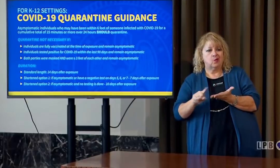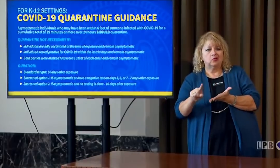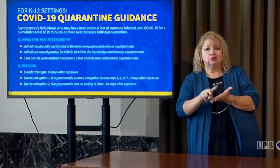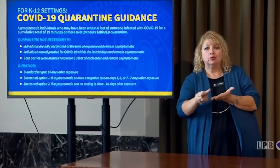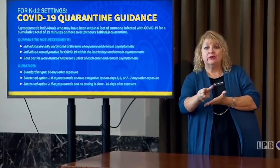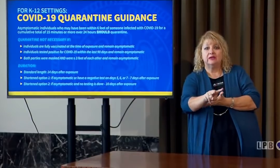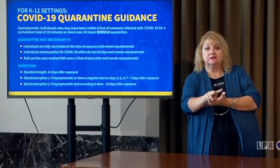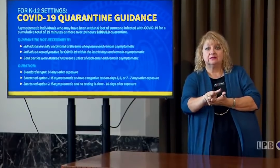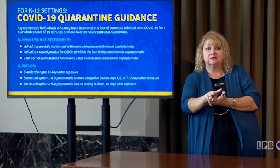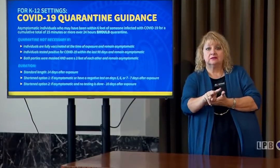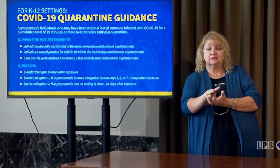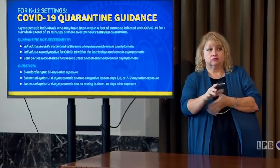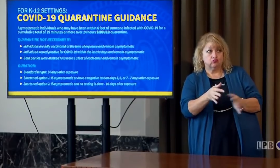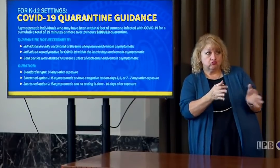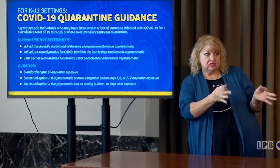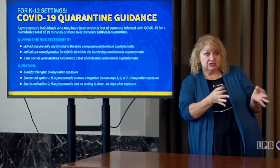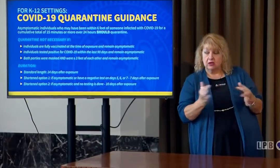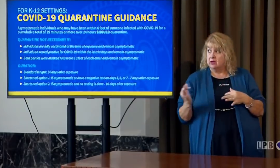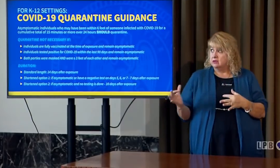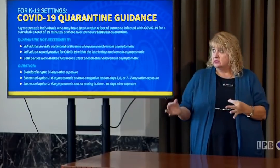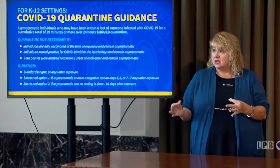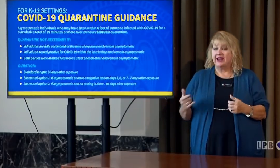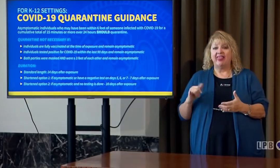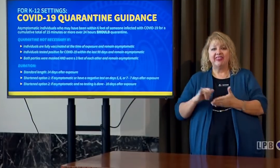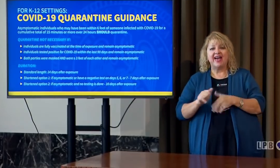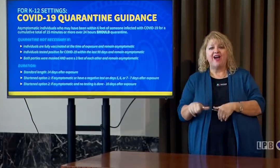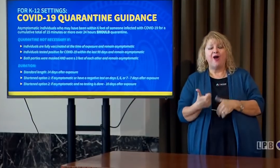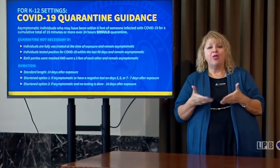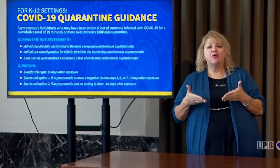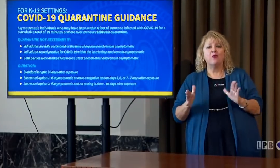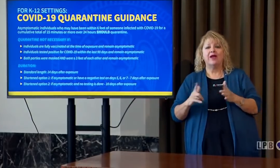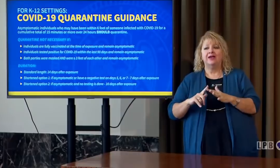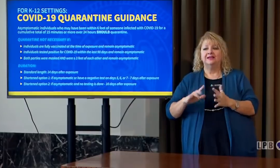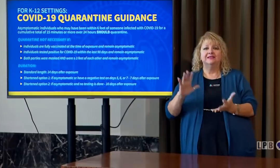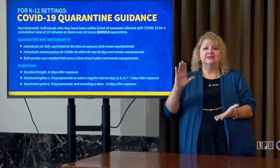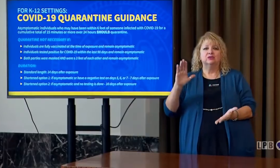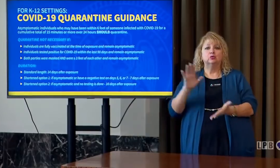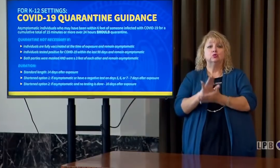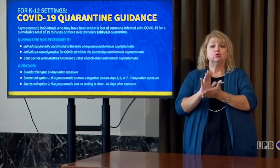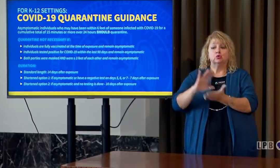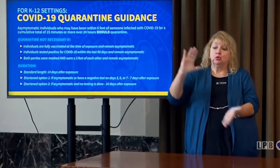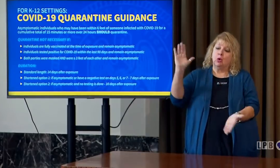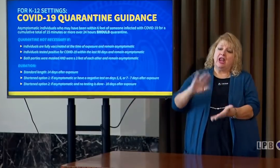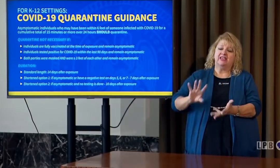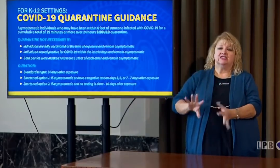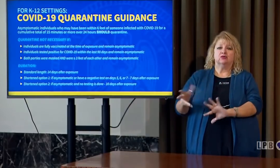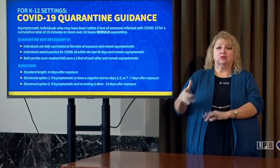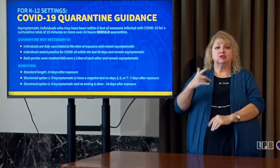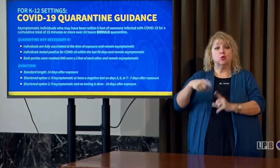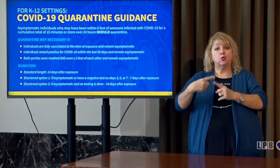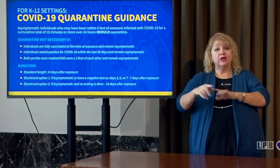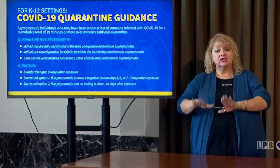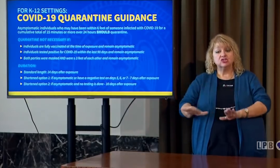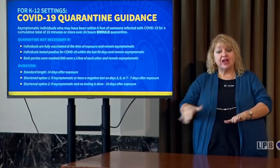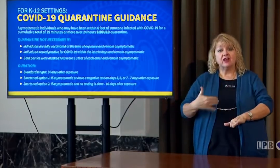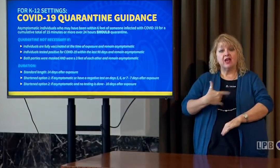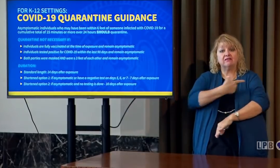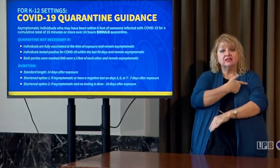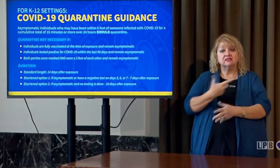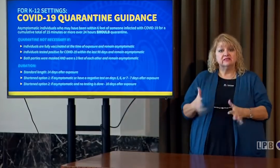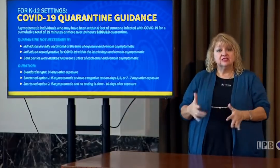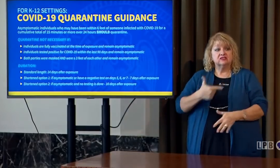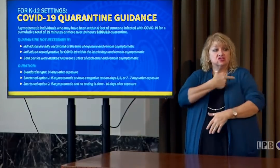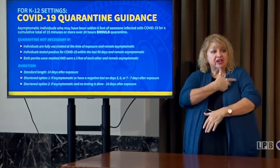That's another way to reduce school disruptions, because once a child is fully vaccinated, then they no longer have